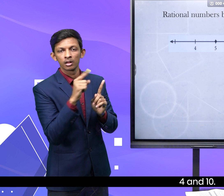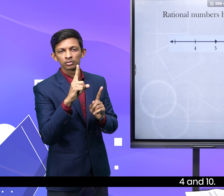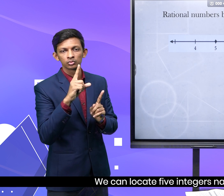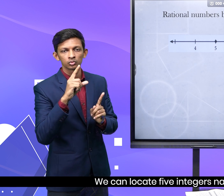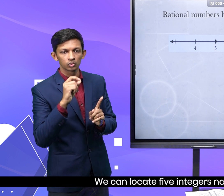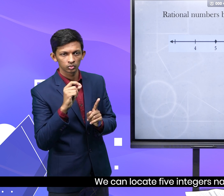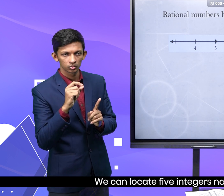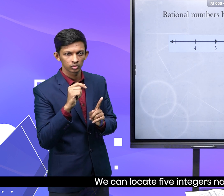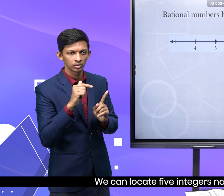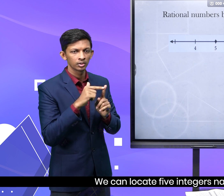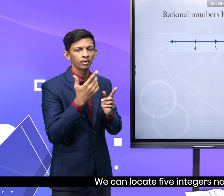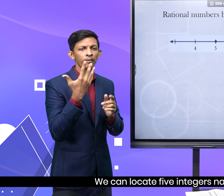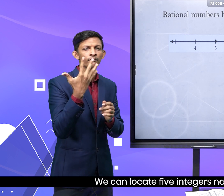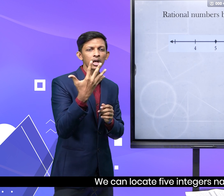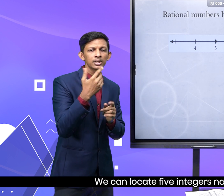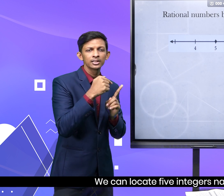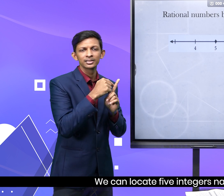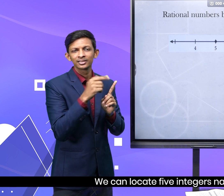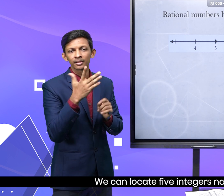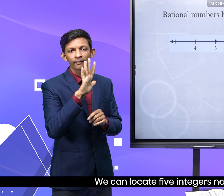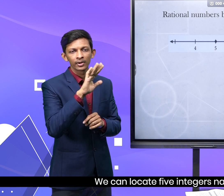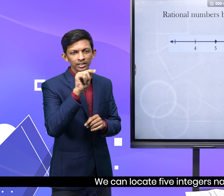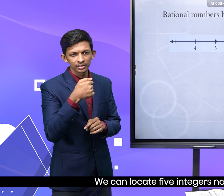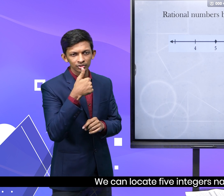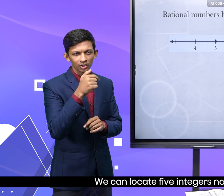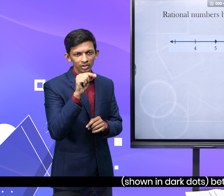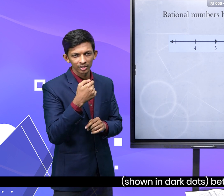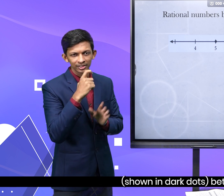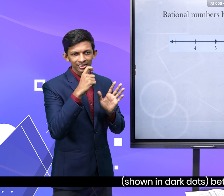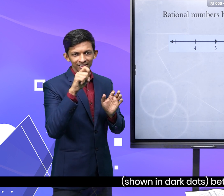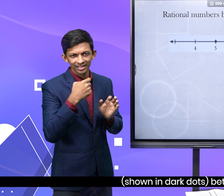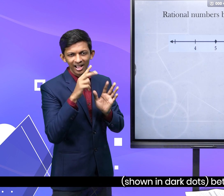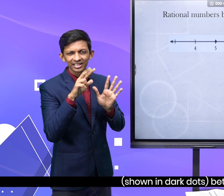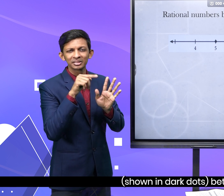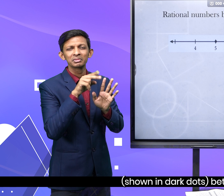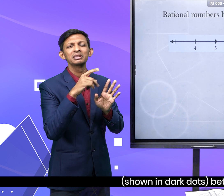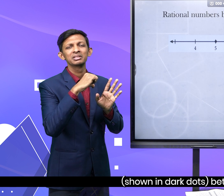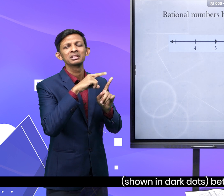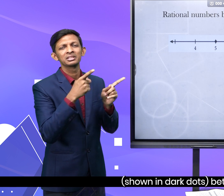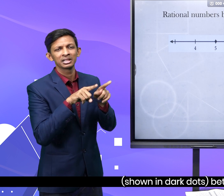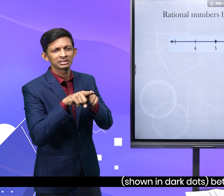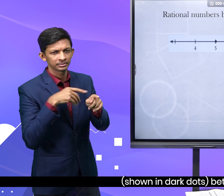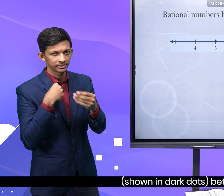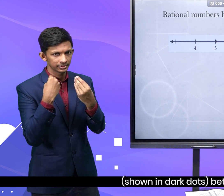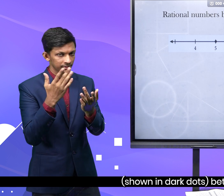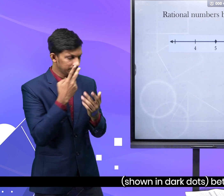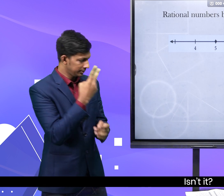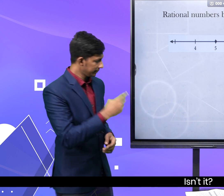We can locate 5 integers 5, 6, 7, 8 and 9 shown in the dark dots between them, isn't